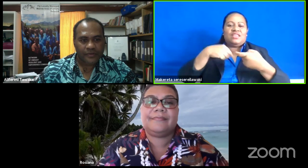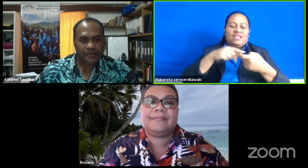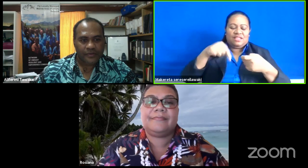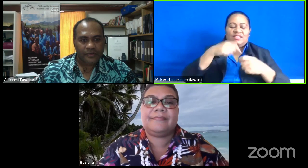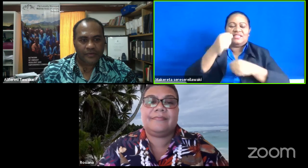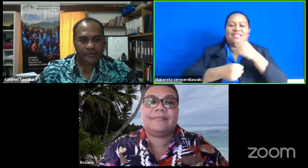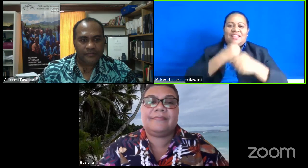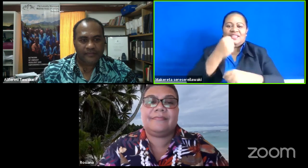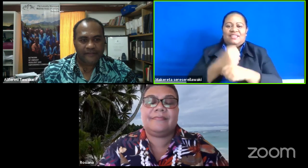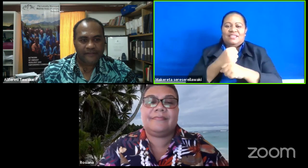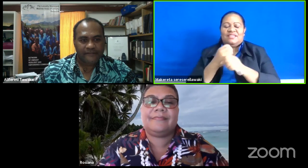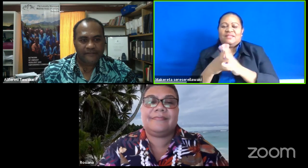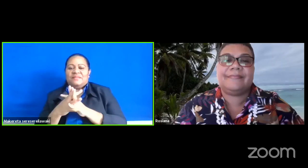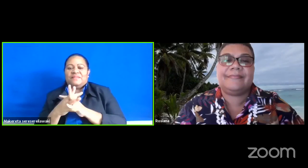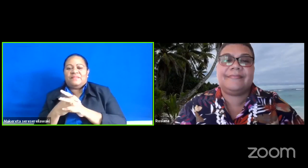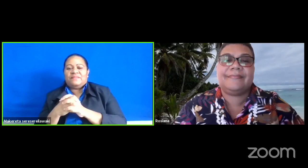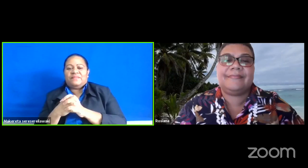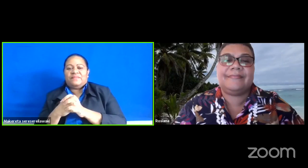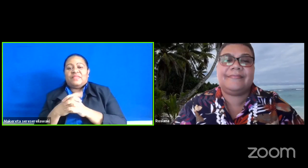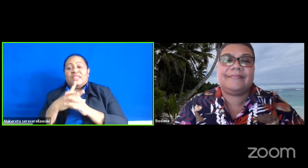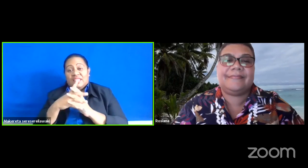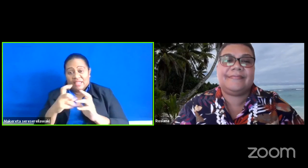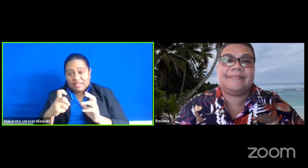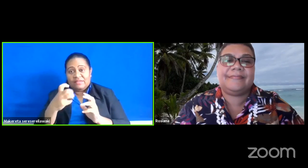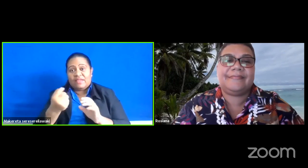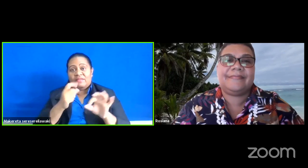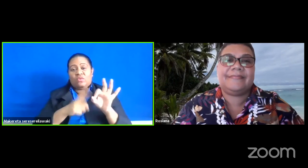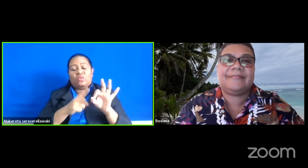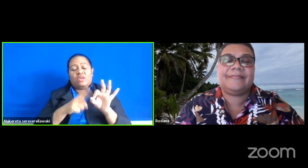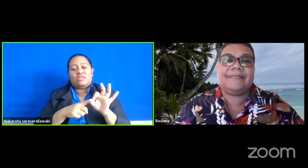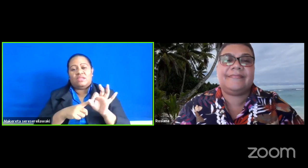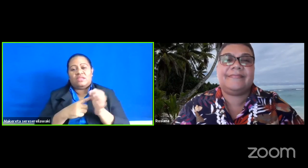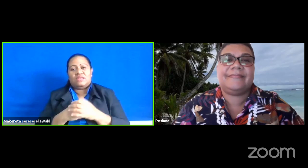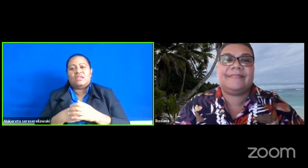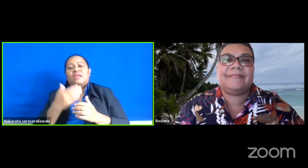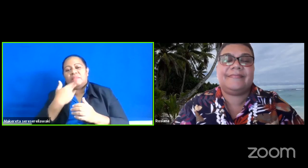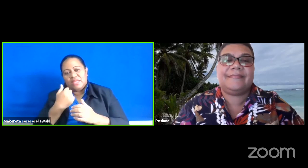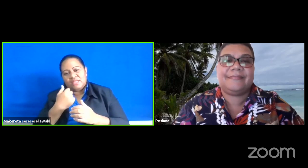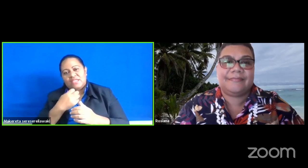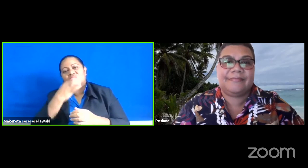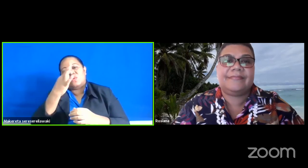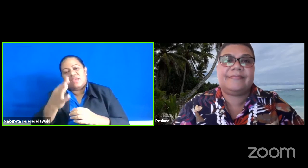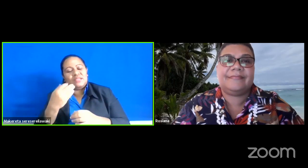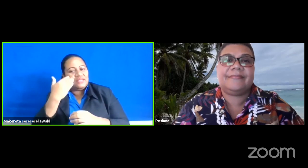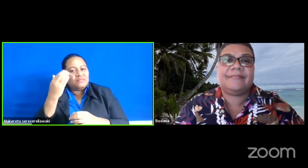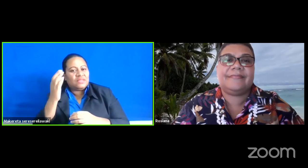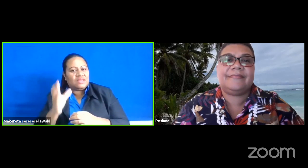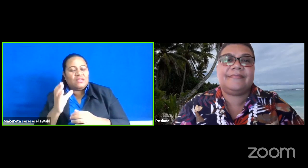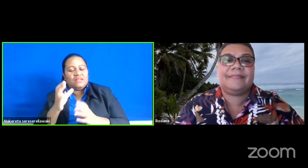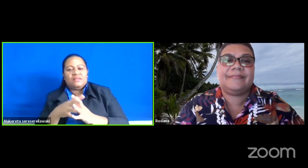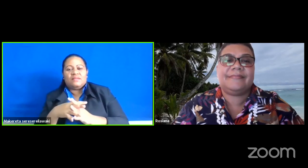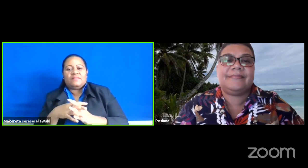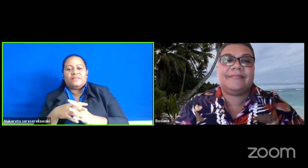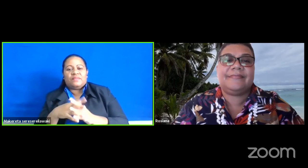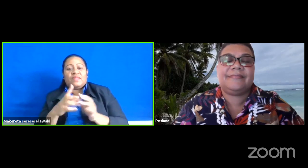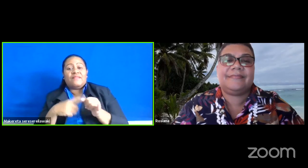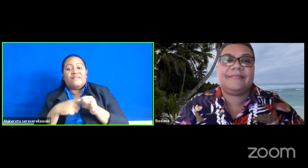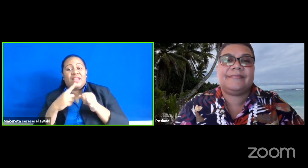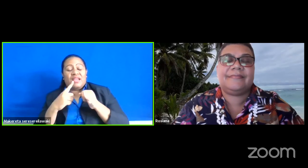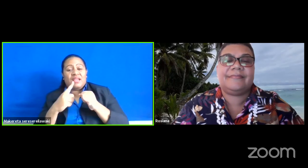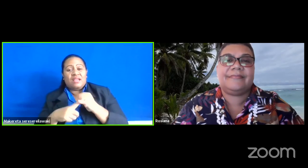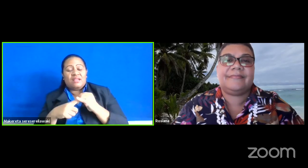if there's any questions please don't hesitate to reach out to the speakers uh and finally for those who didn't